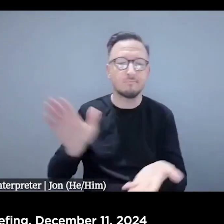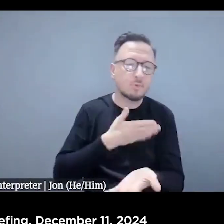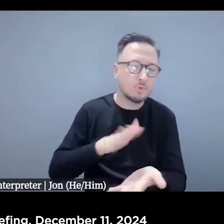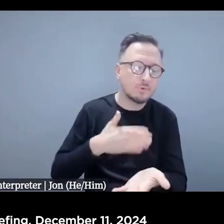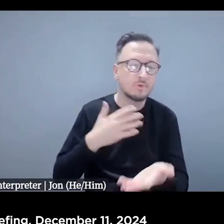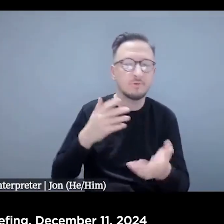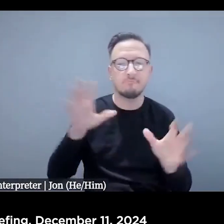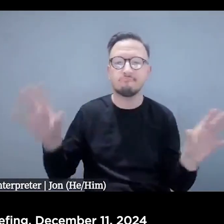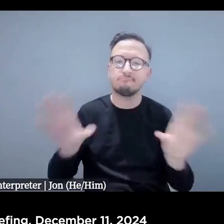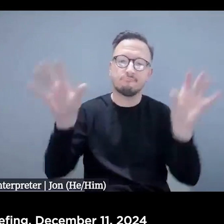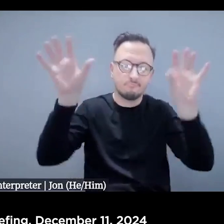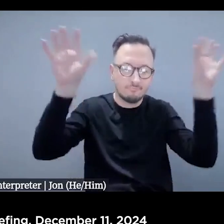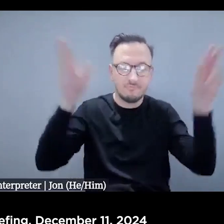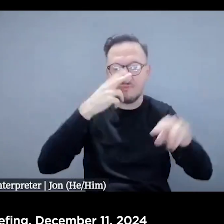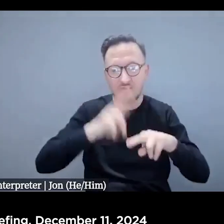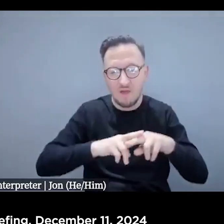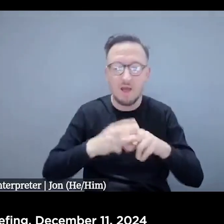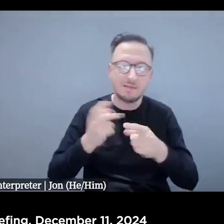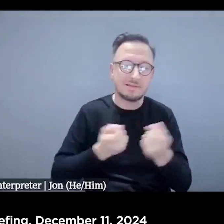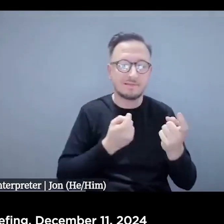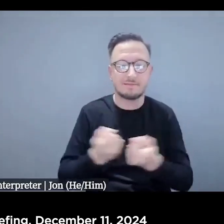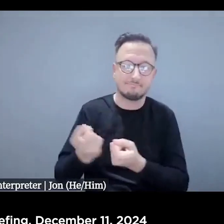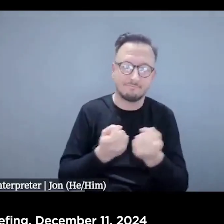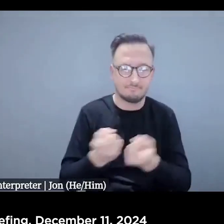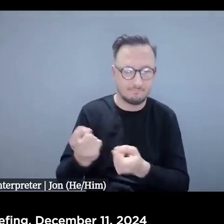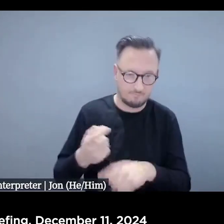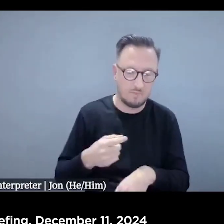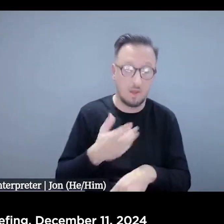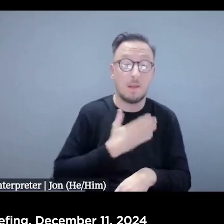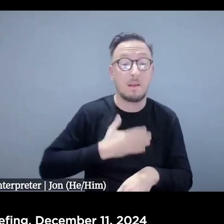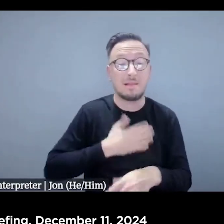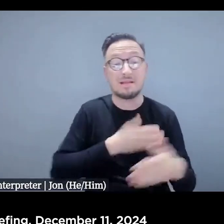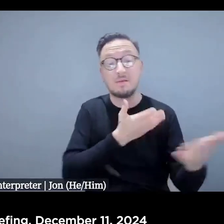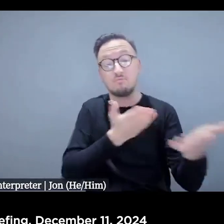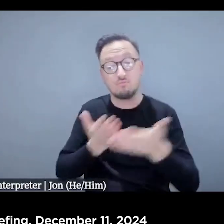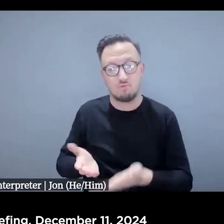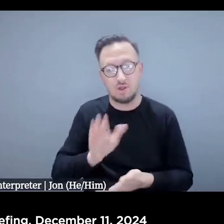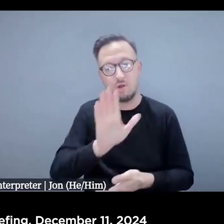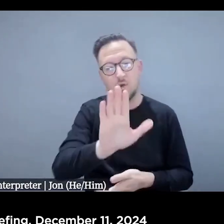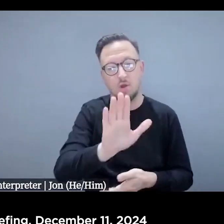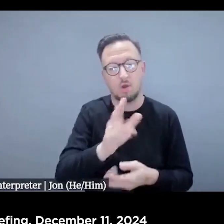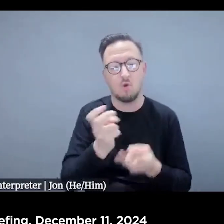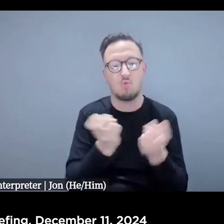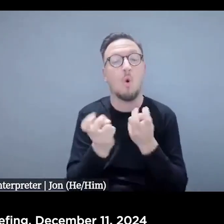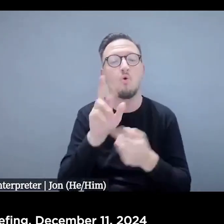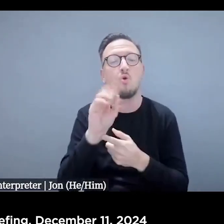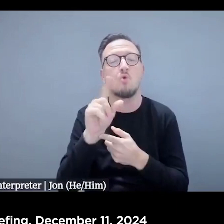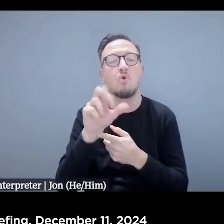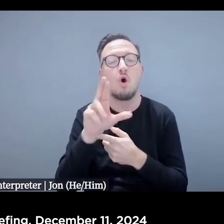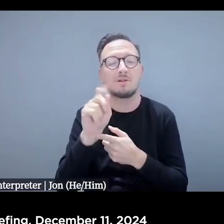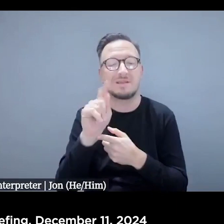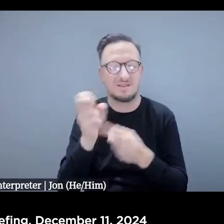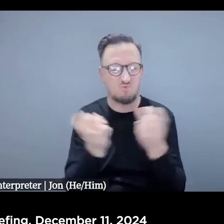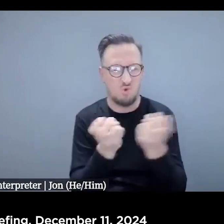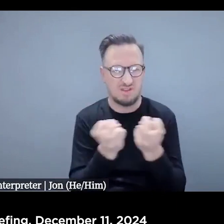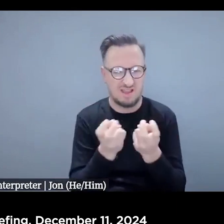festive decor, and a fun skate night. Please bring your own inline or roller skates, as there